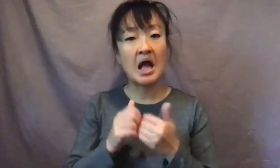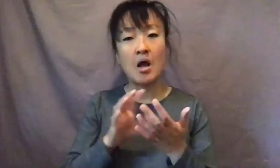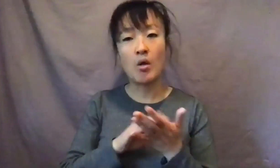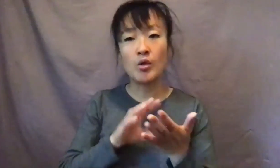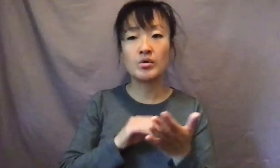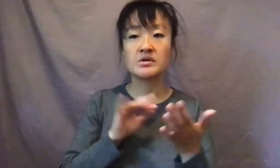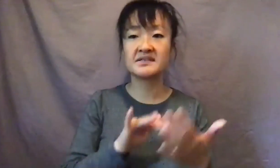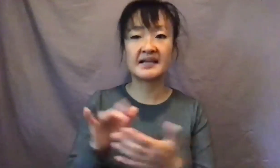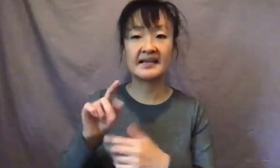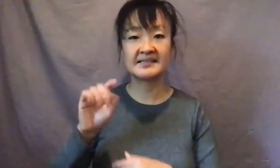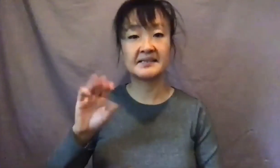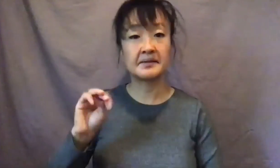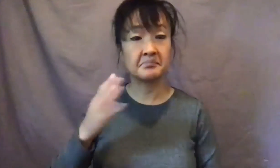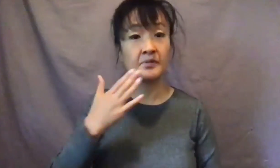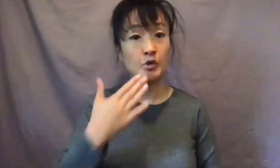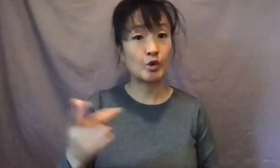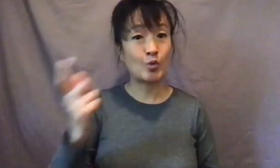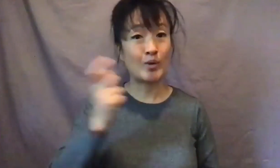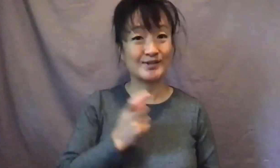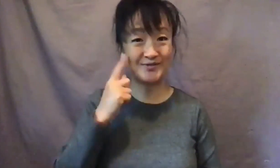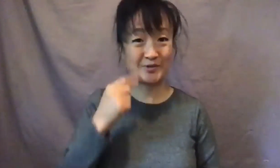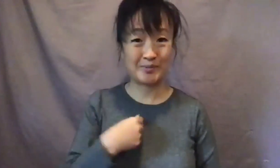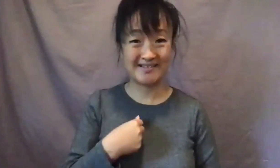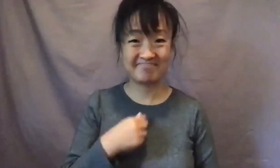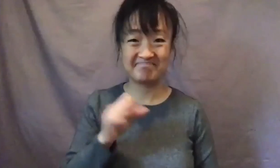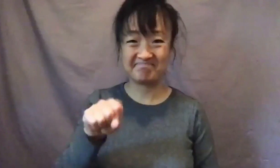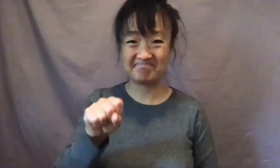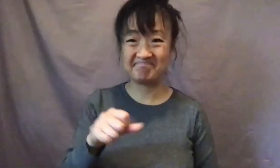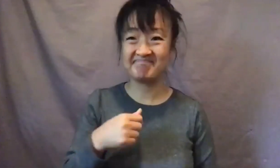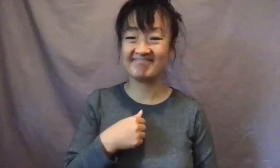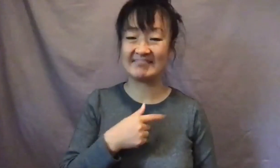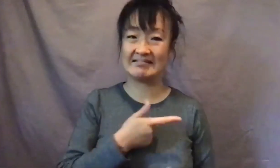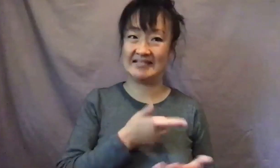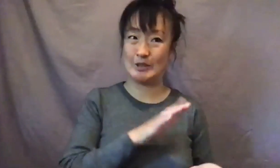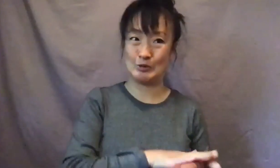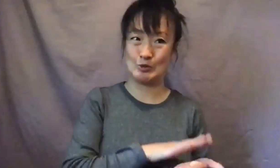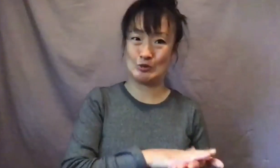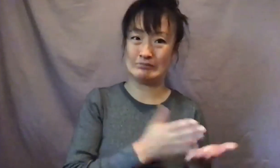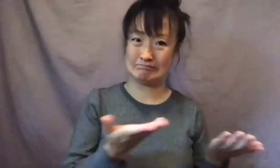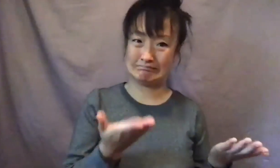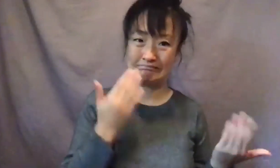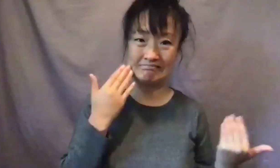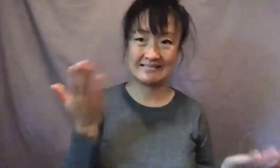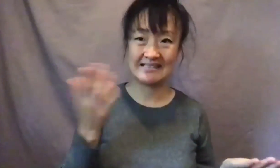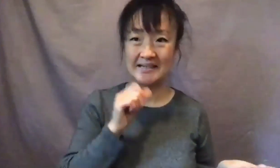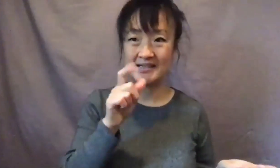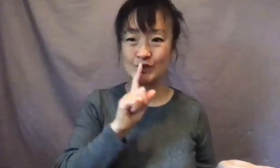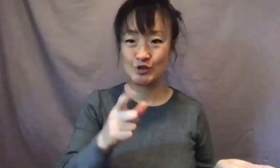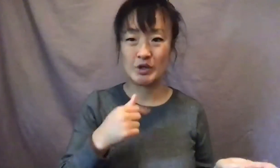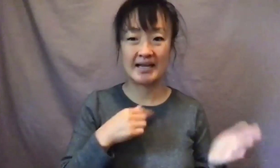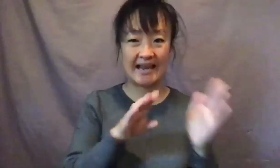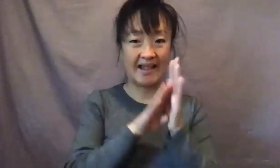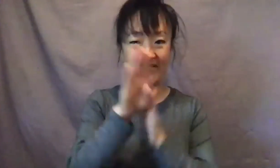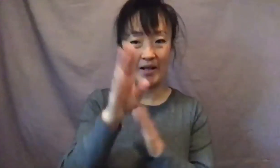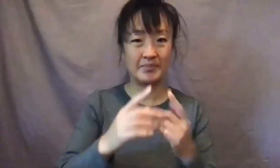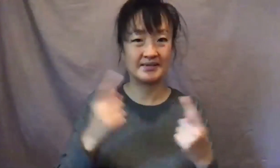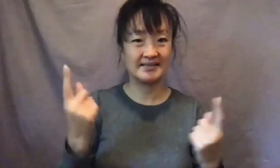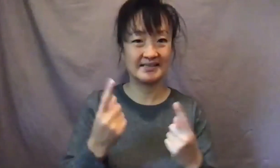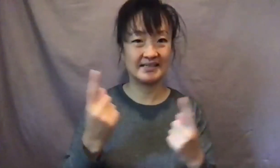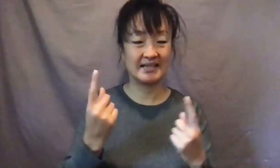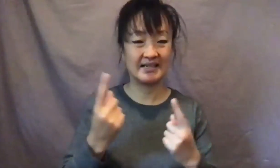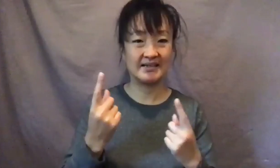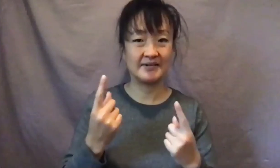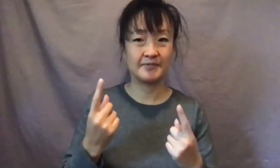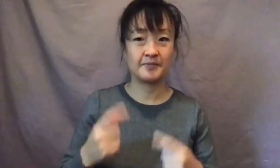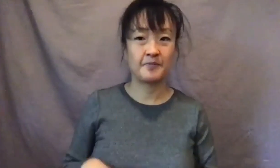Yeah, well, that's a good question for me, I think, because short of going to school, I'm not sure, but maybe we can develop something. I'd be interested if you want to know more